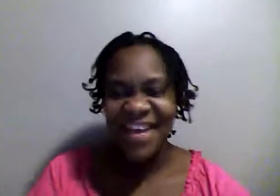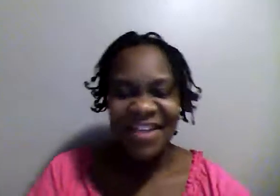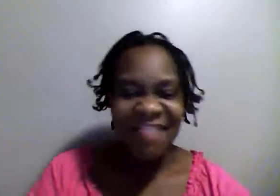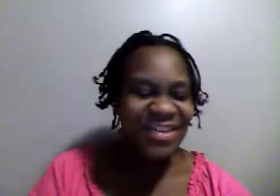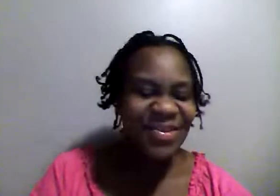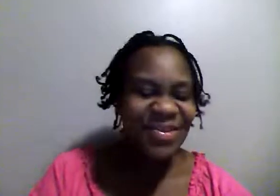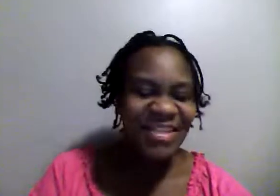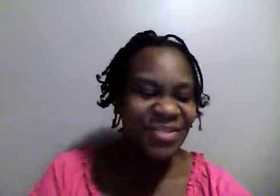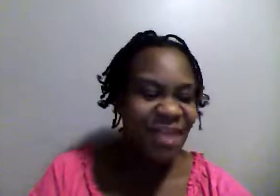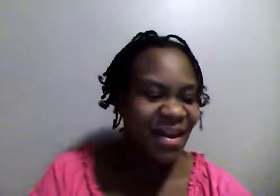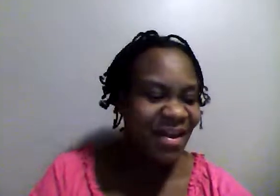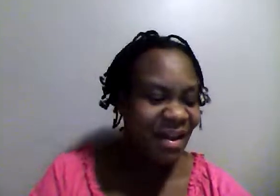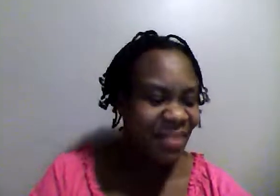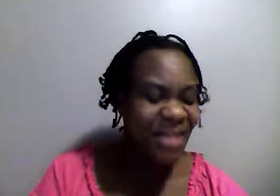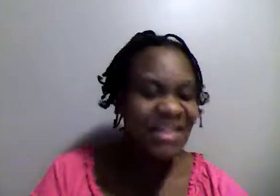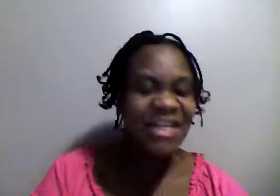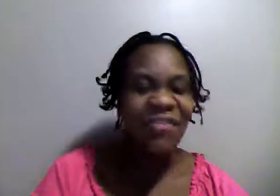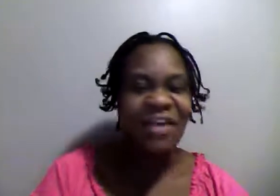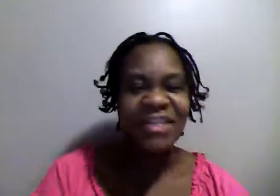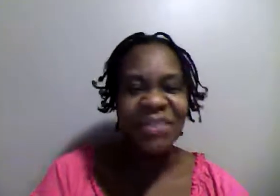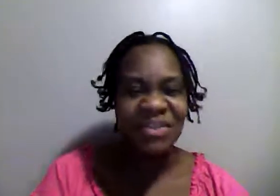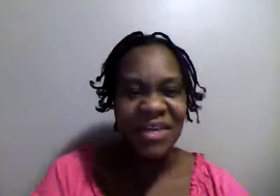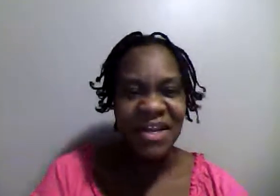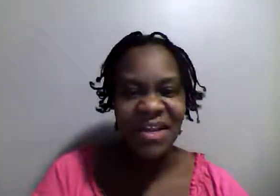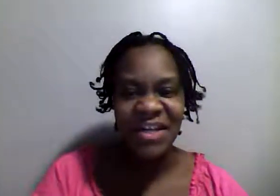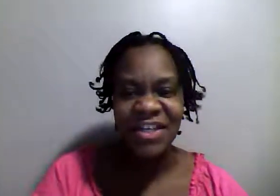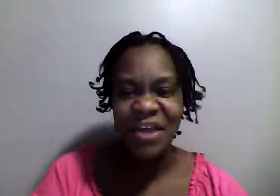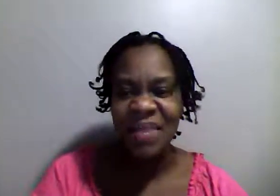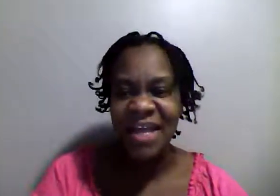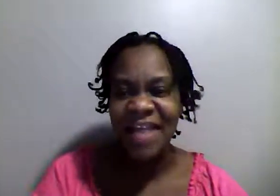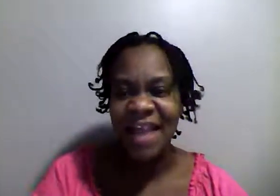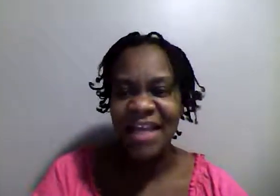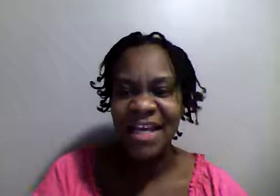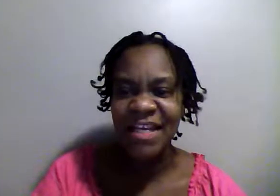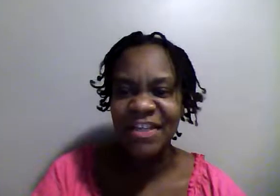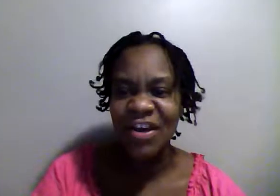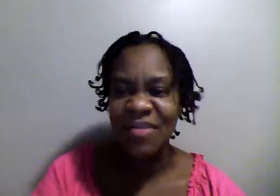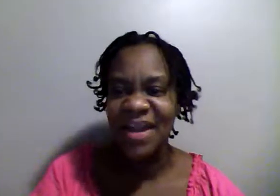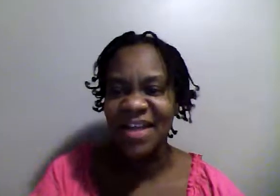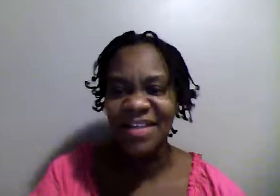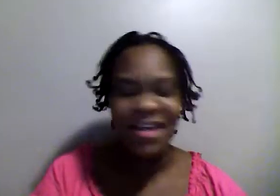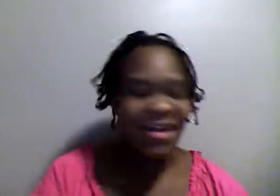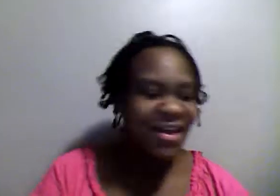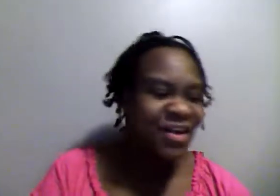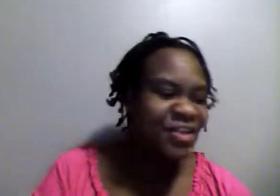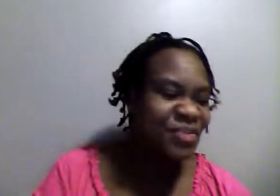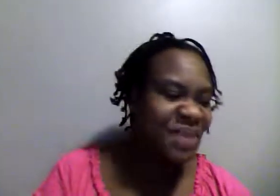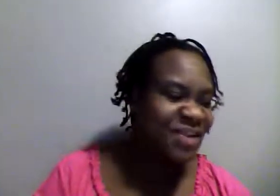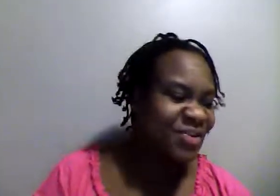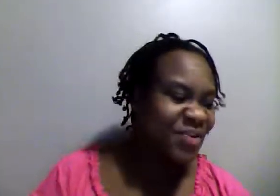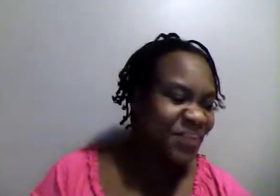Right, so that is why that is the difference between the determinate and the indeterminate tomato.